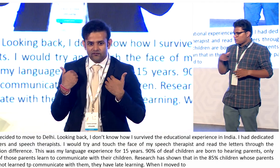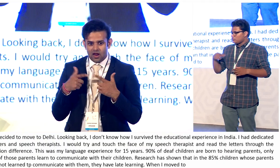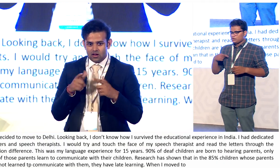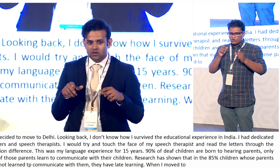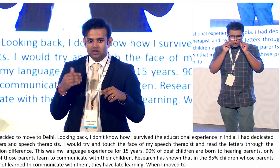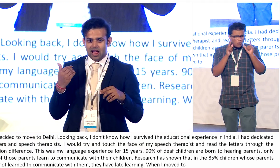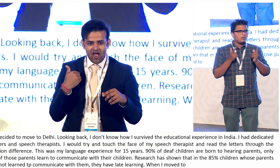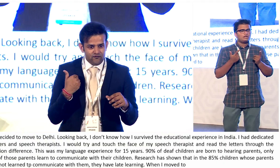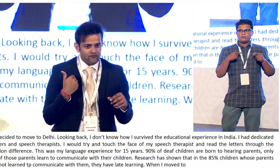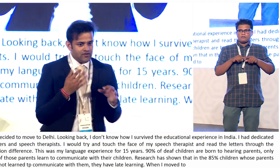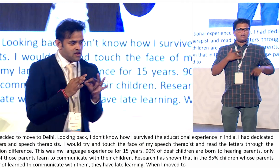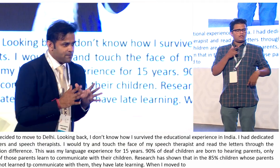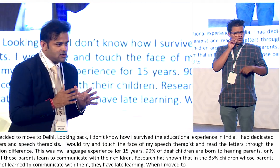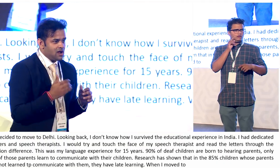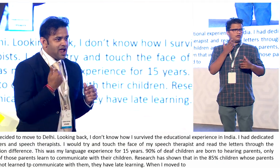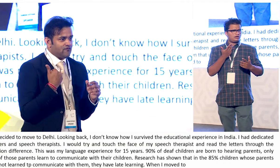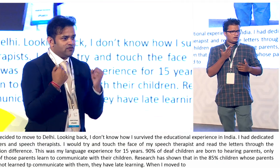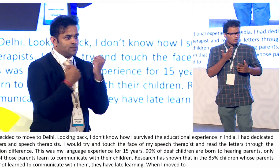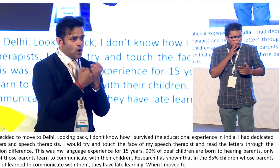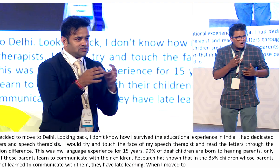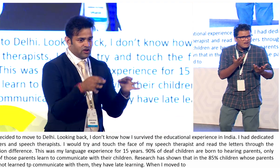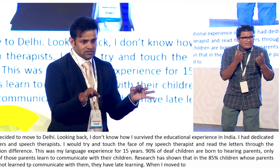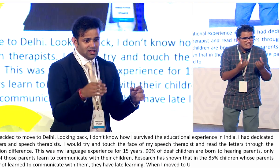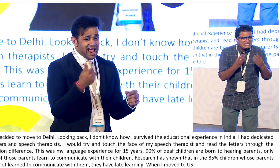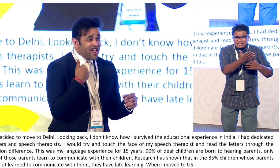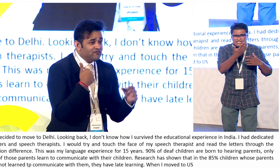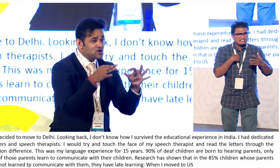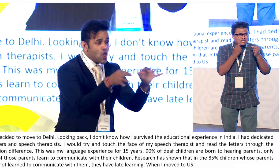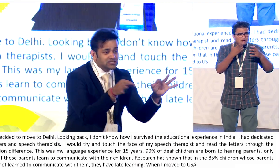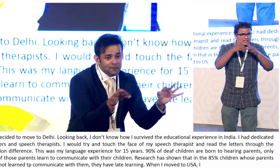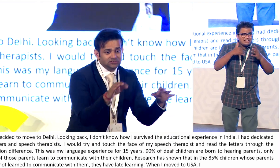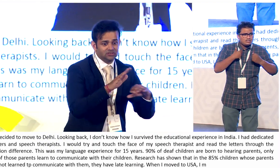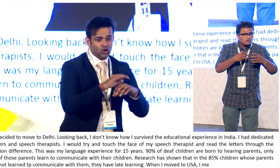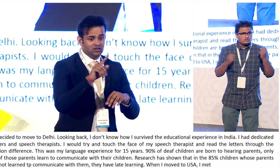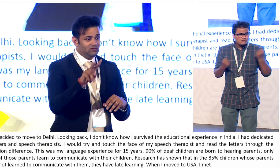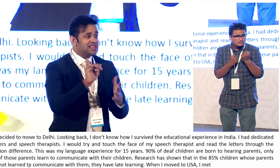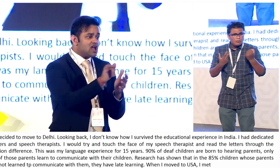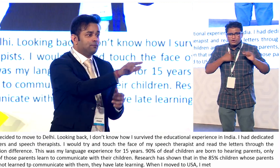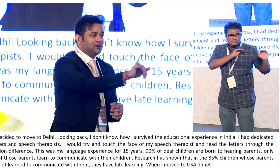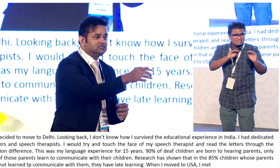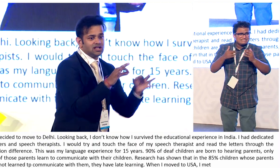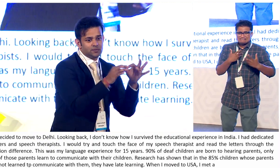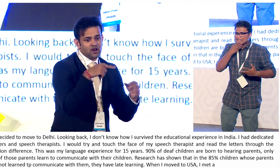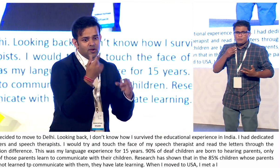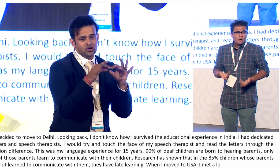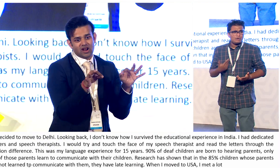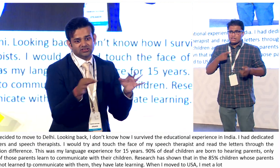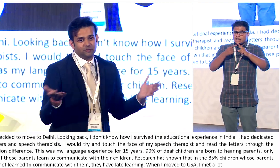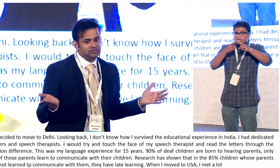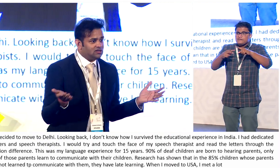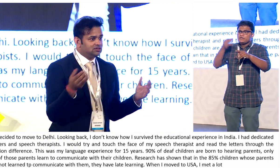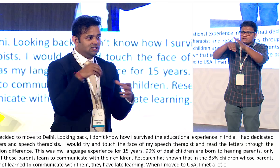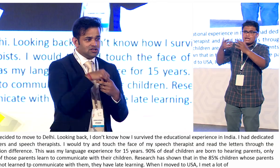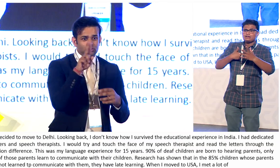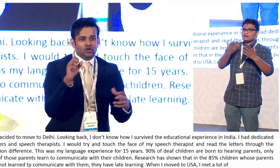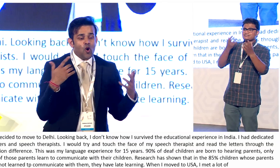eyes. I discovered, wow, there's sign language, there's support, they have closed captioning on TV, just like Bridge was